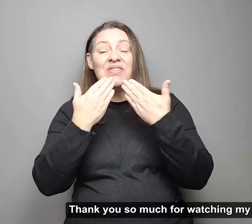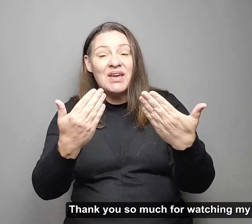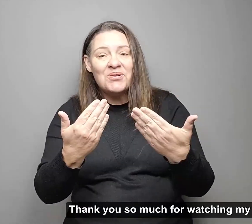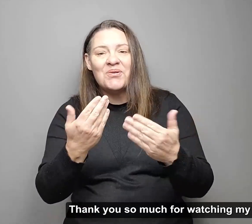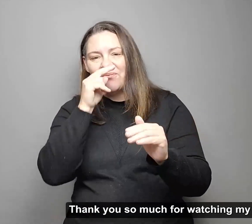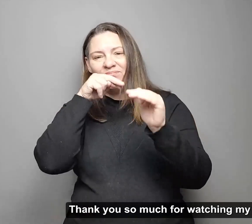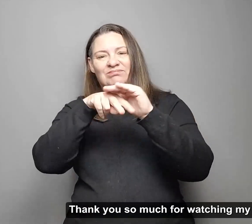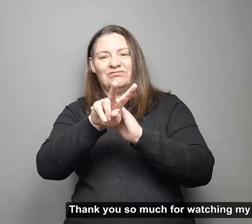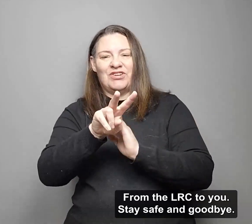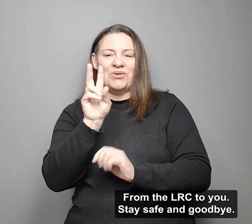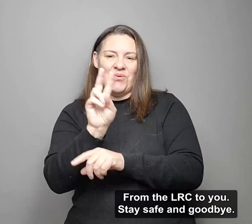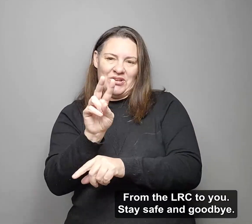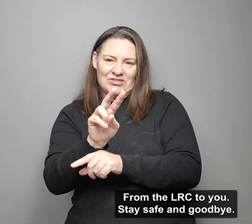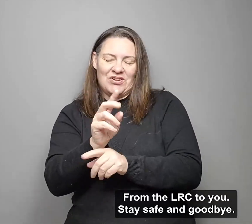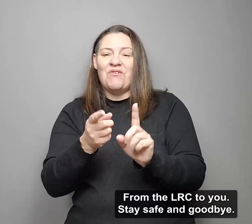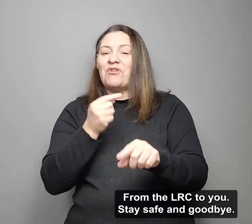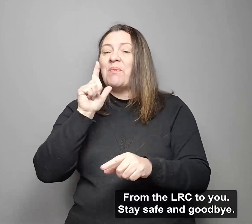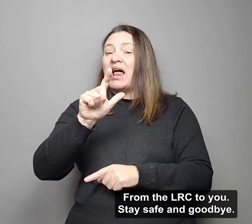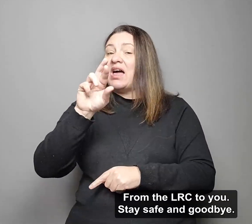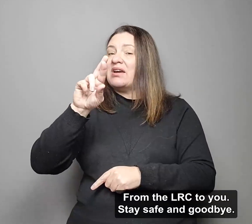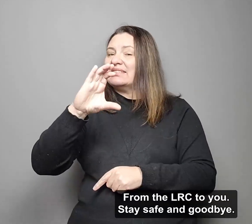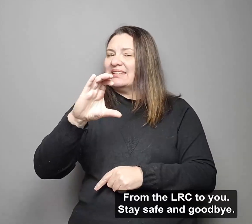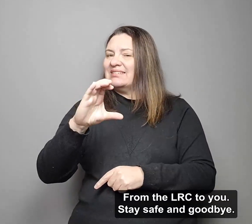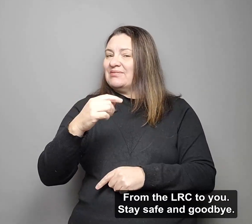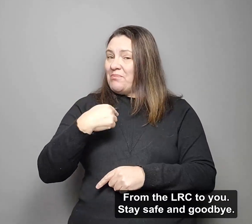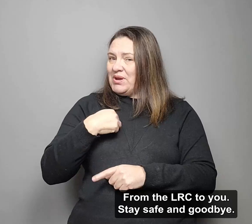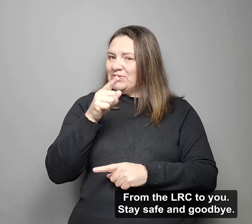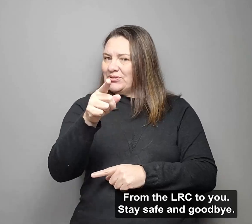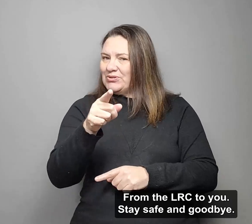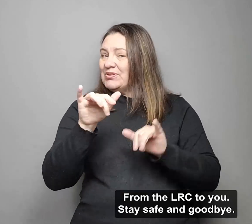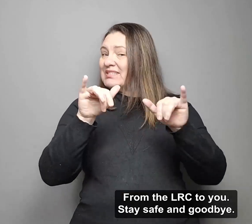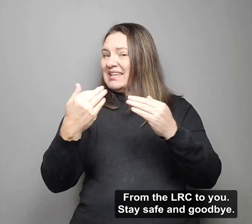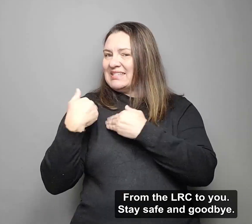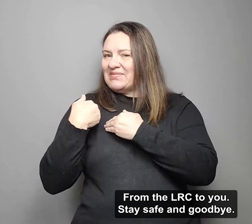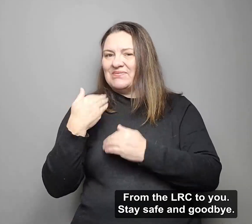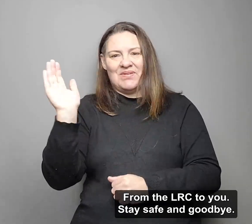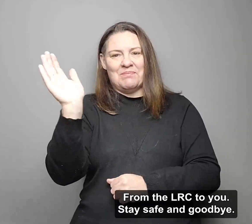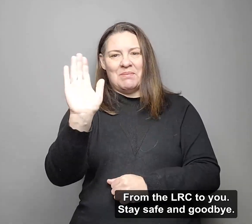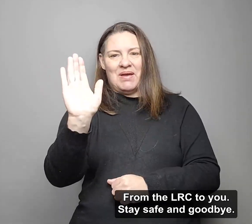for watching our video. From the LRC to you, stay safe and goodbye.